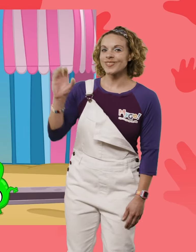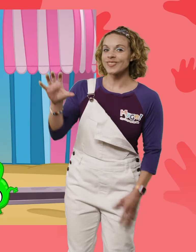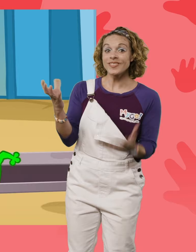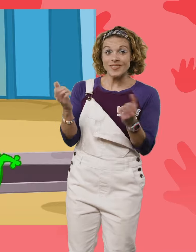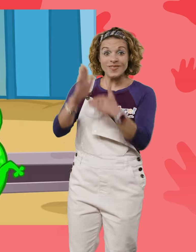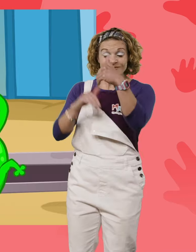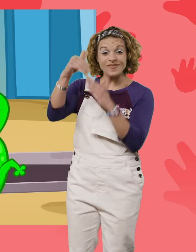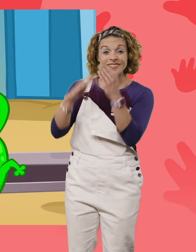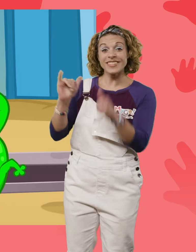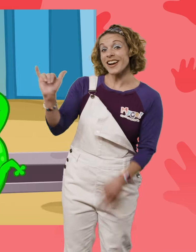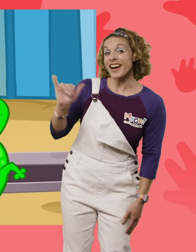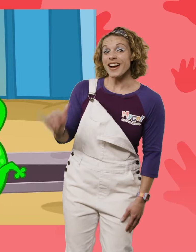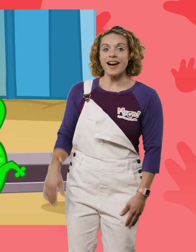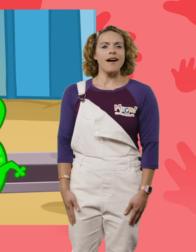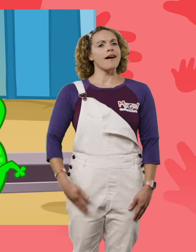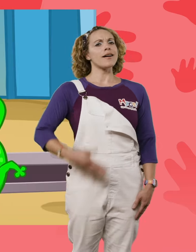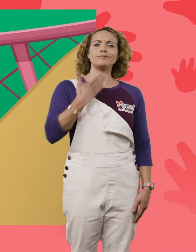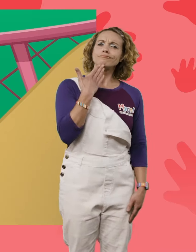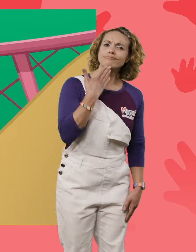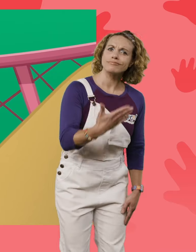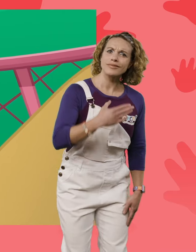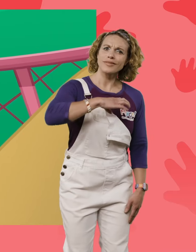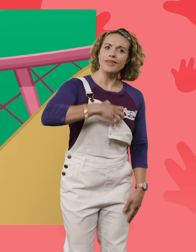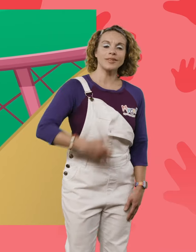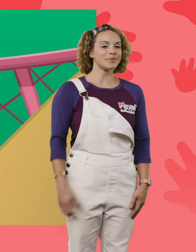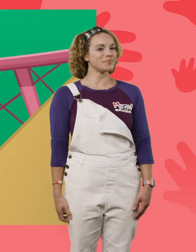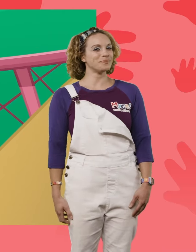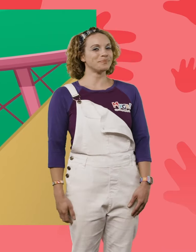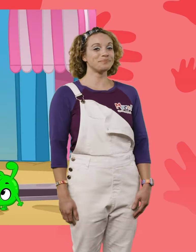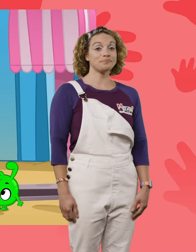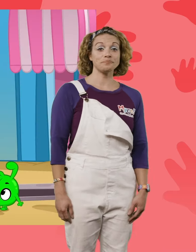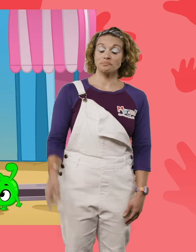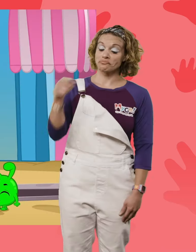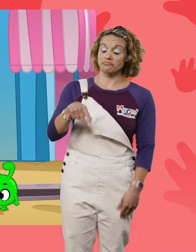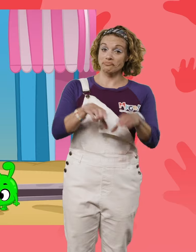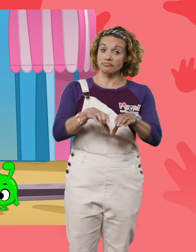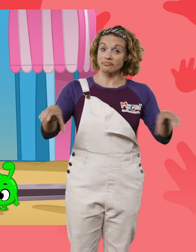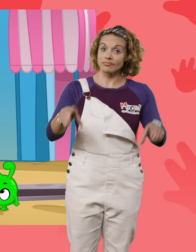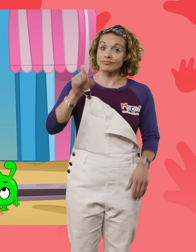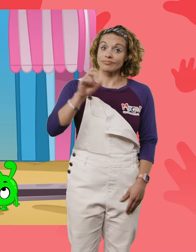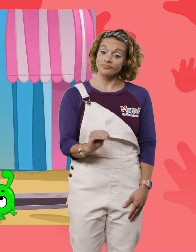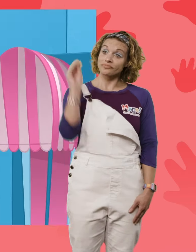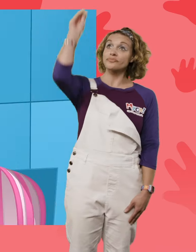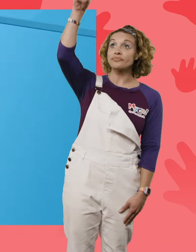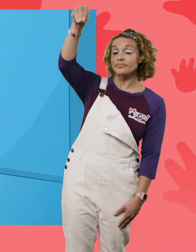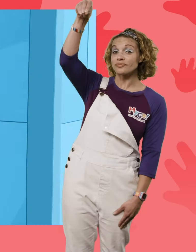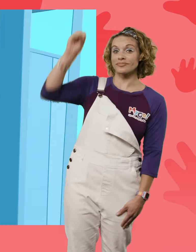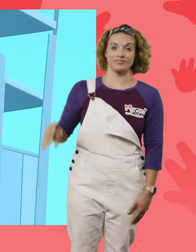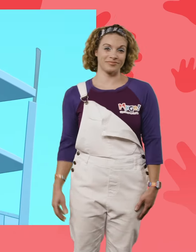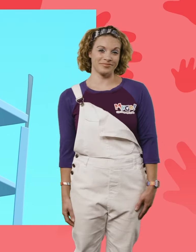Morphle and Orphle want to build too. Thank you, Morphle. This beam has to go there.